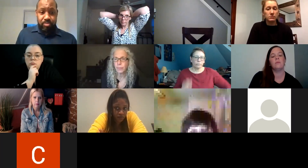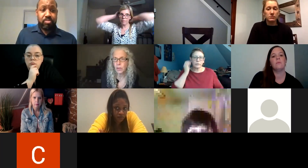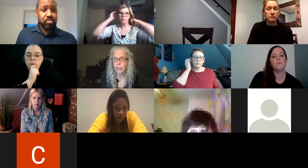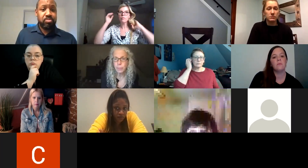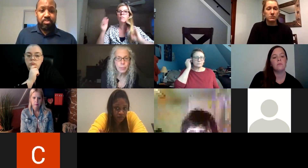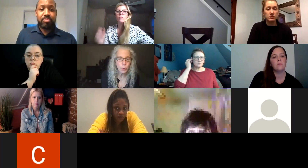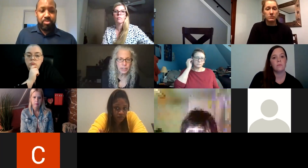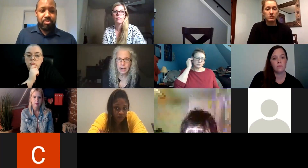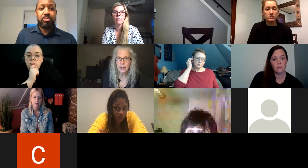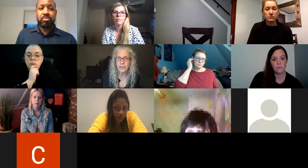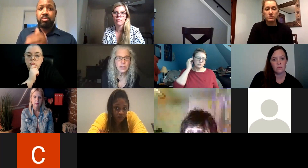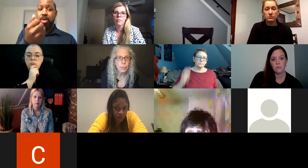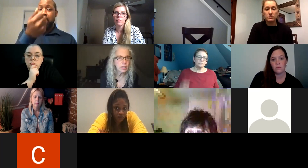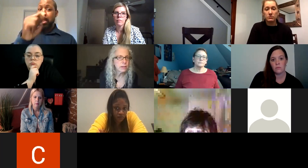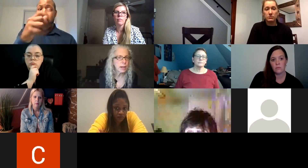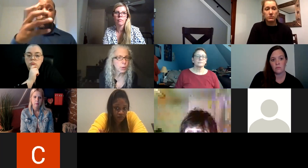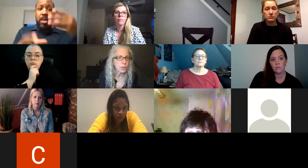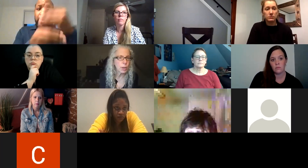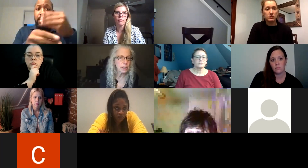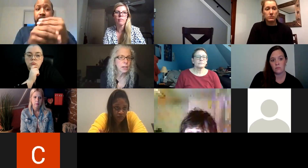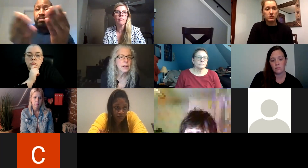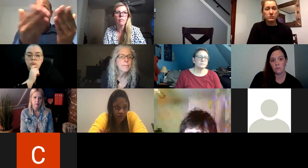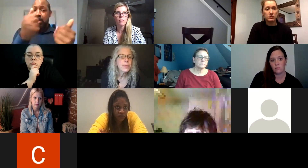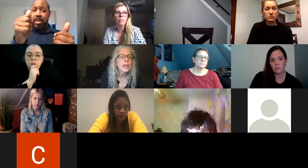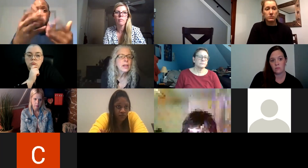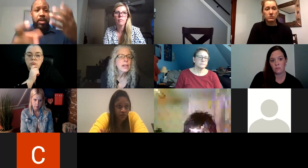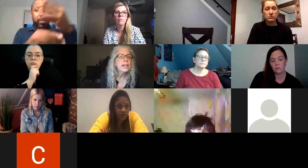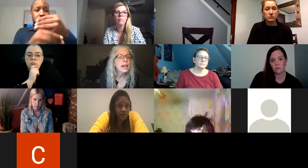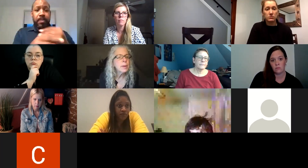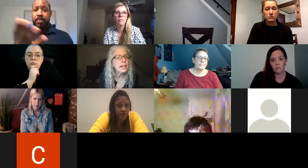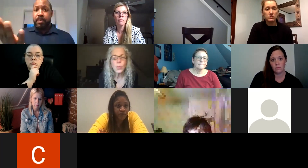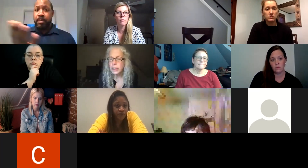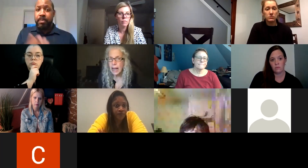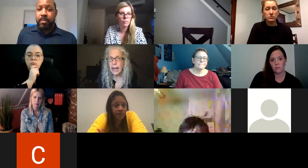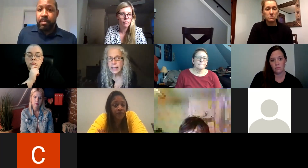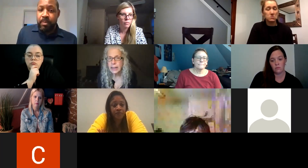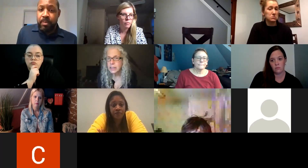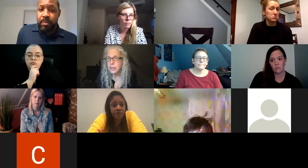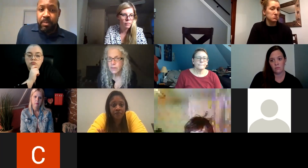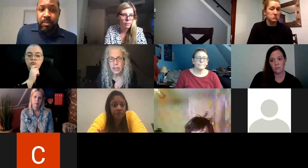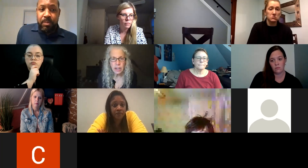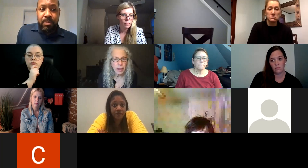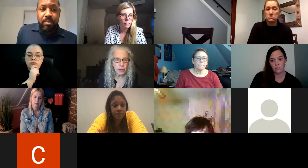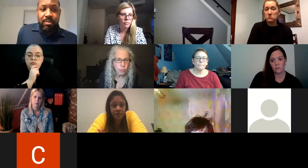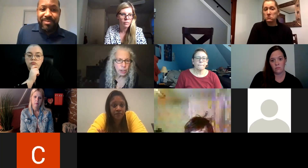all the people who are signing are visible. That works well. Did anybody else want to add anything specifically about the